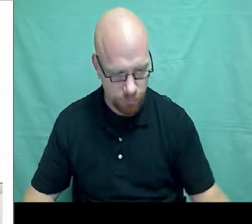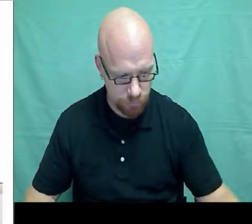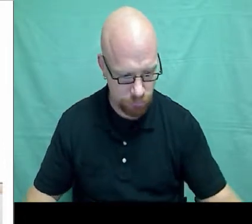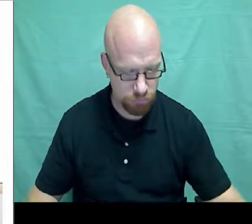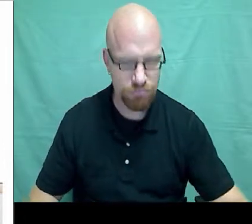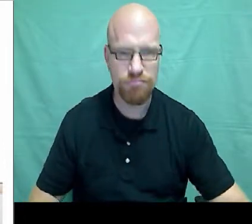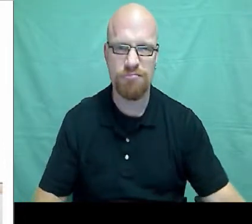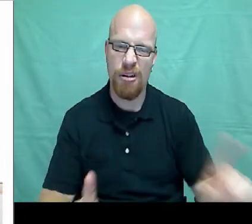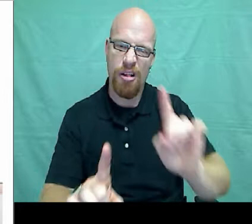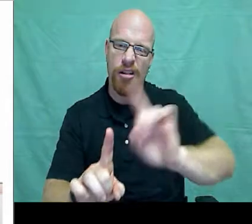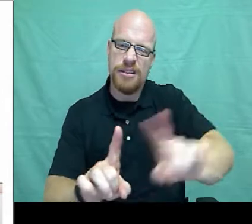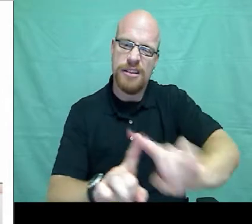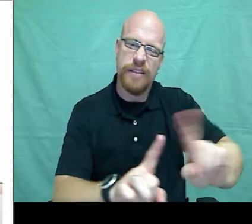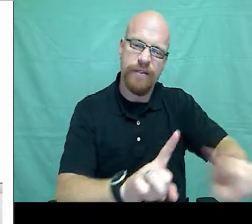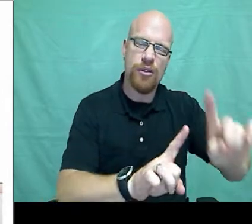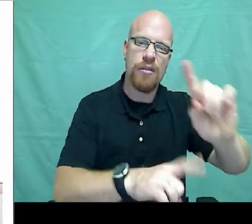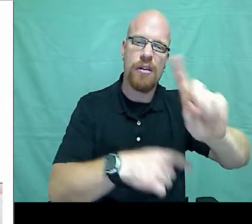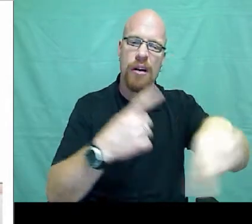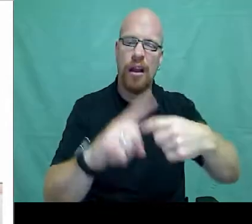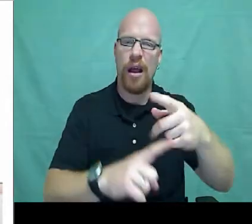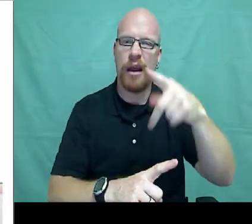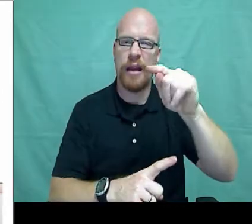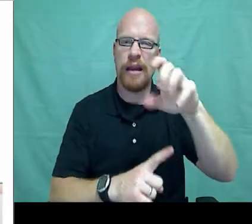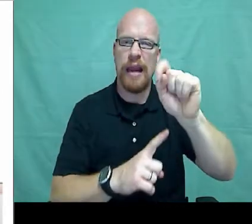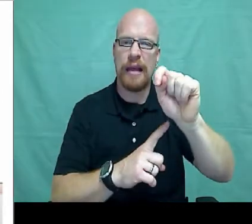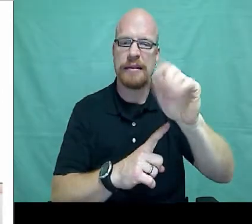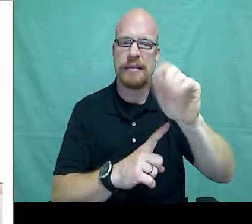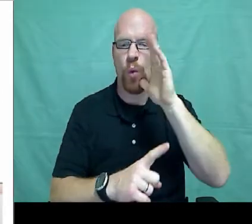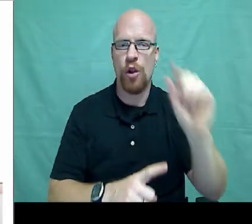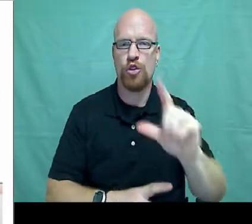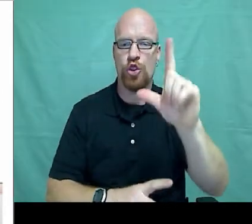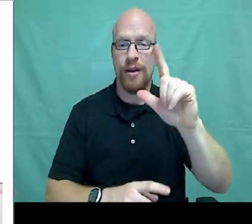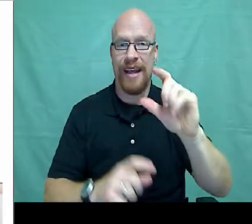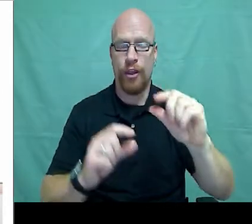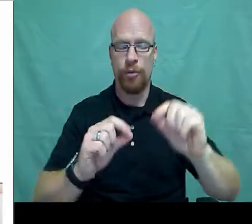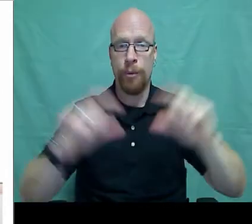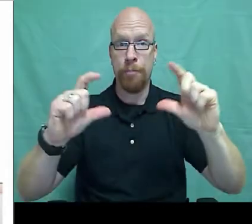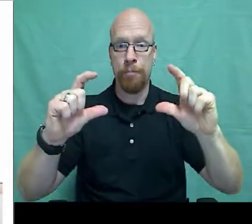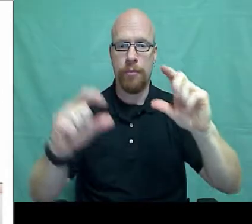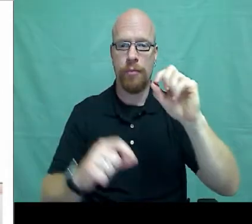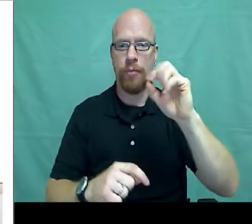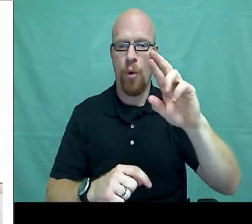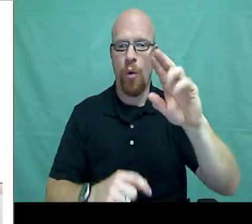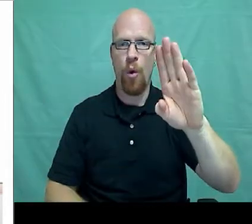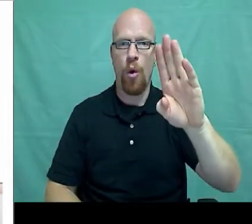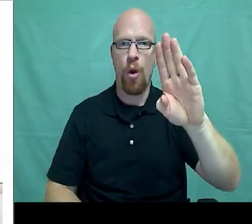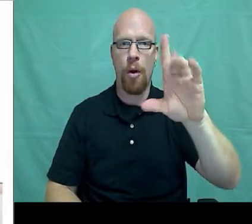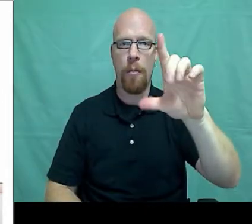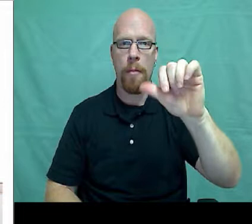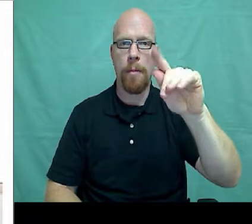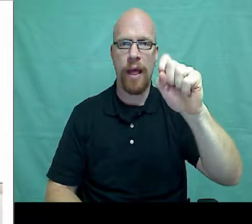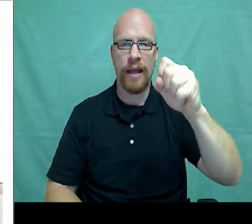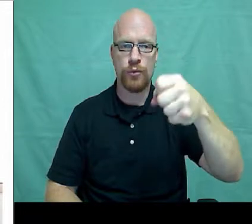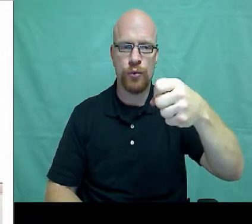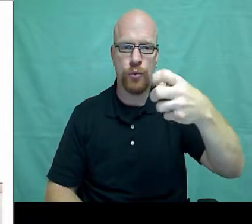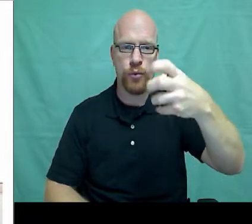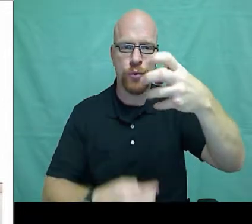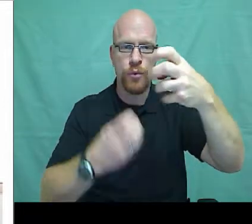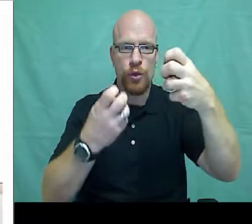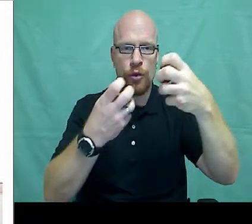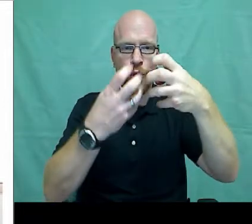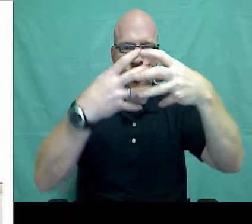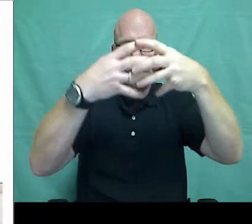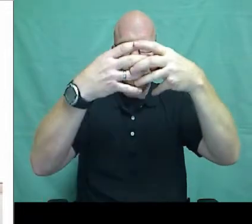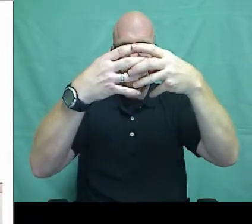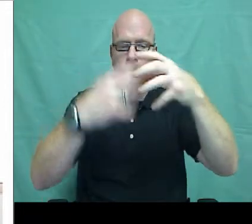And what these mean, there are different things you can make your words do. Either they'll appear out of nowhere, or they'll show up in a